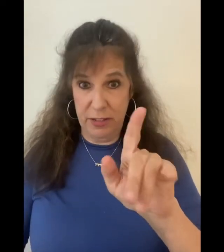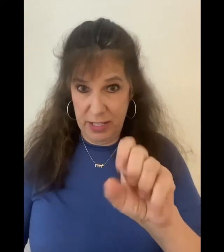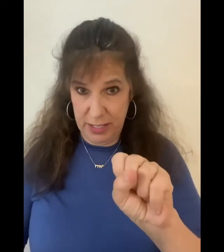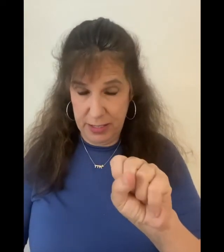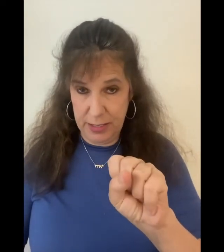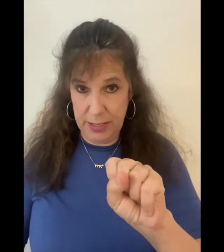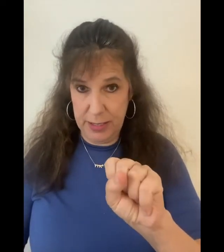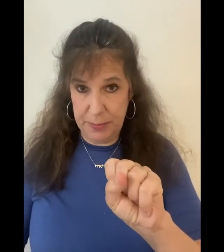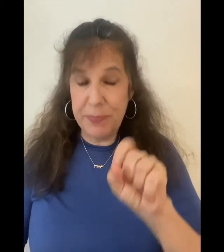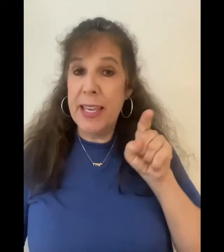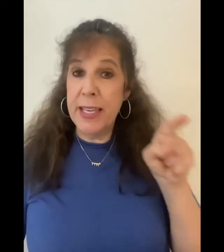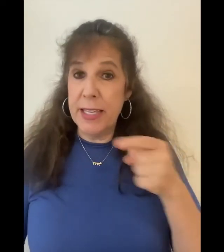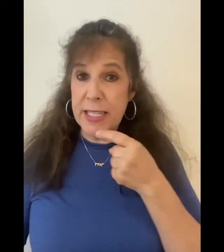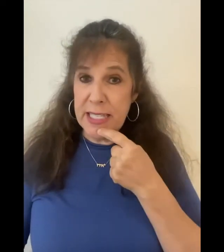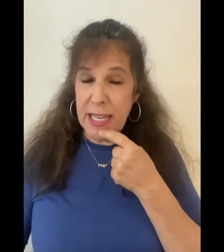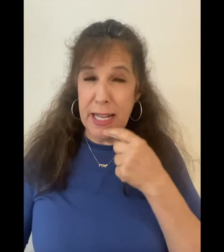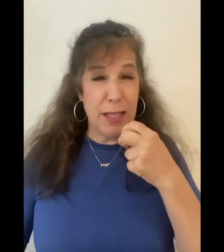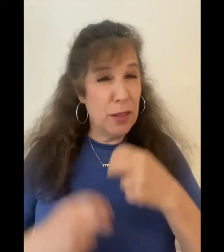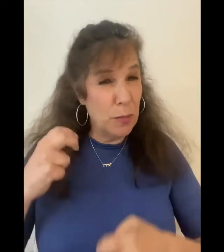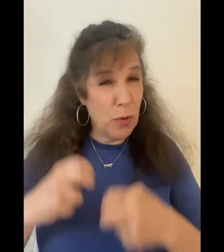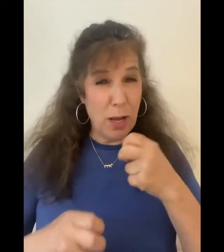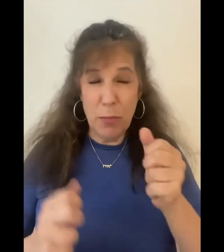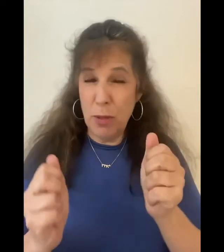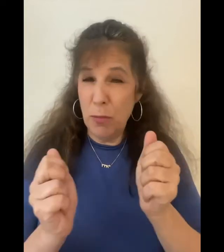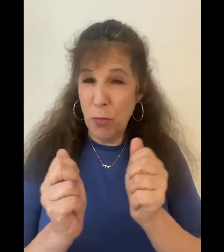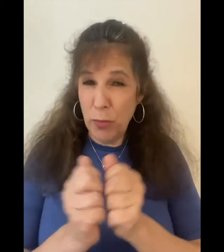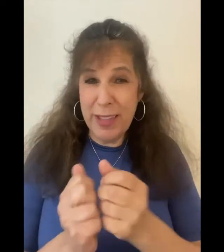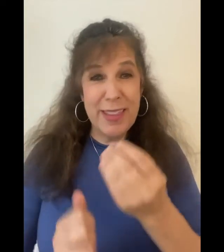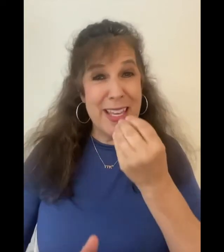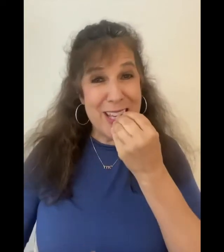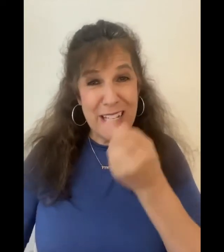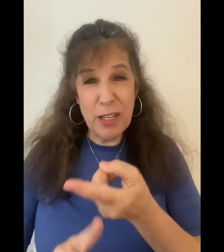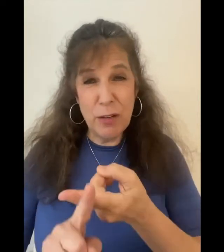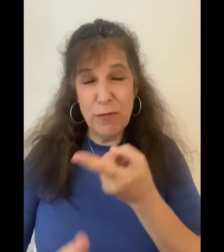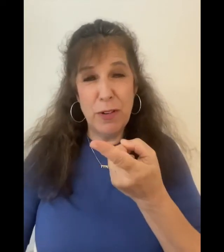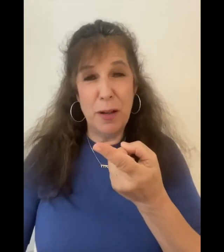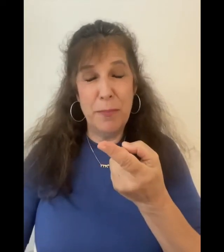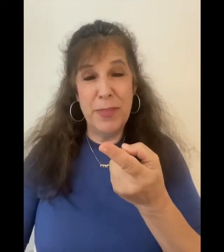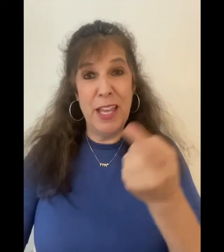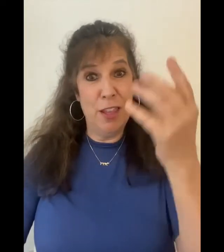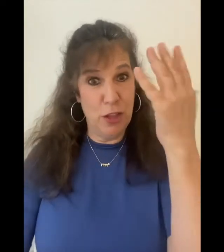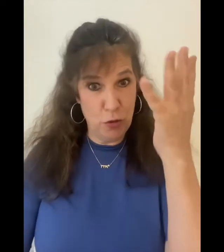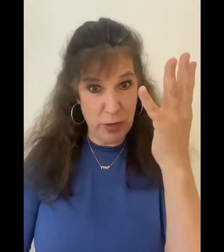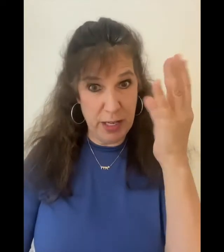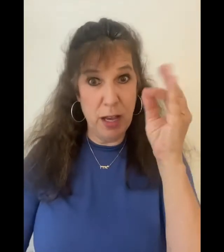it, then in your body goes, or in your blood, or what you derive from it, is the whole